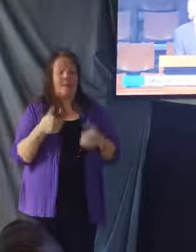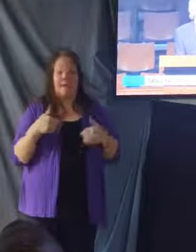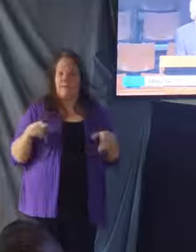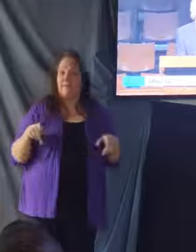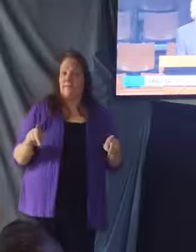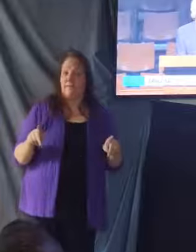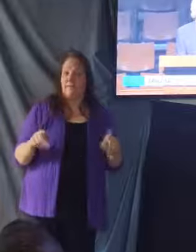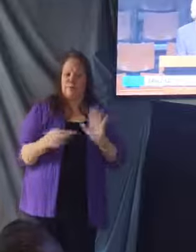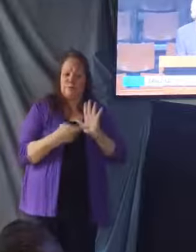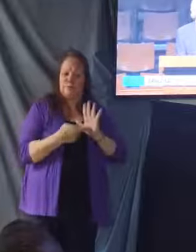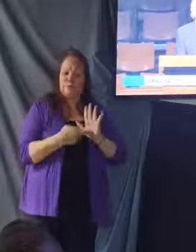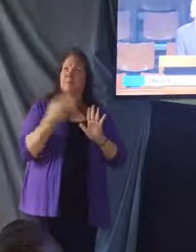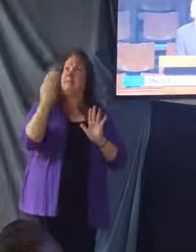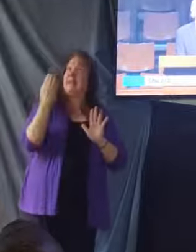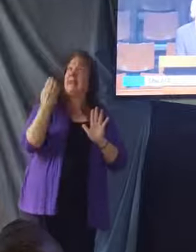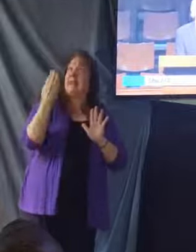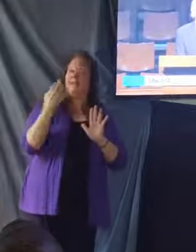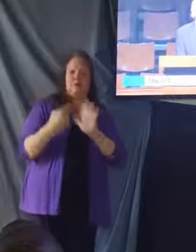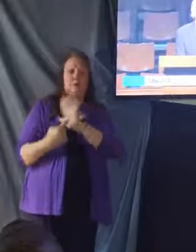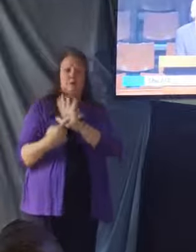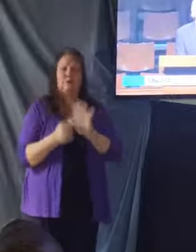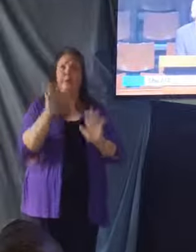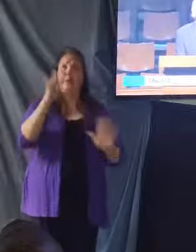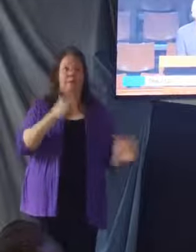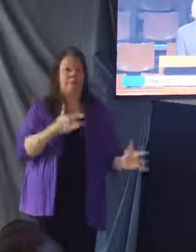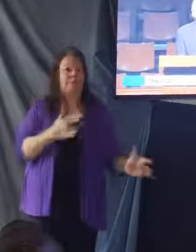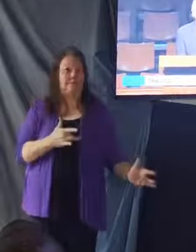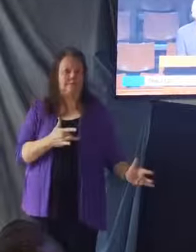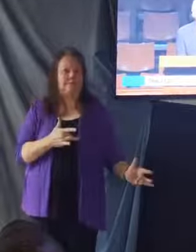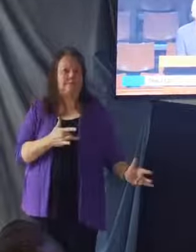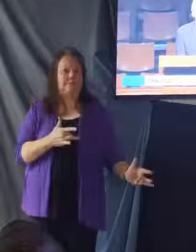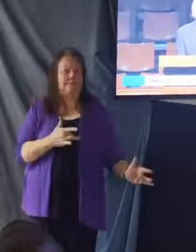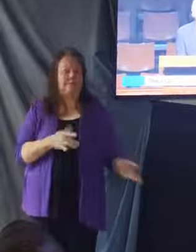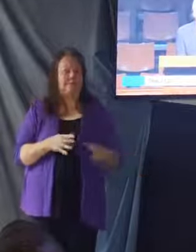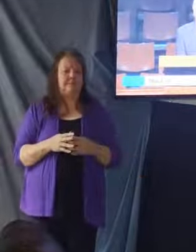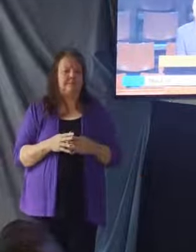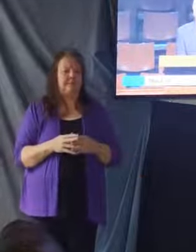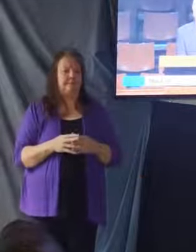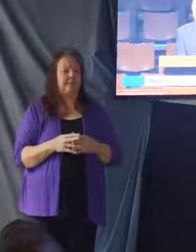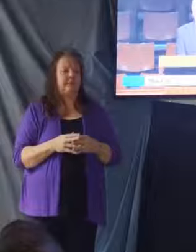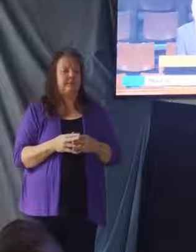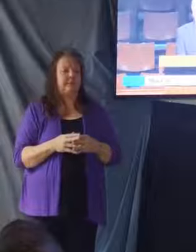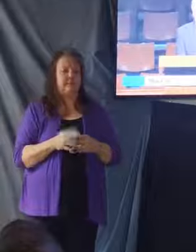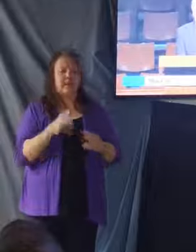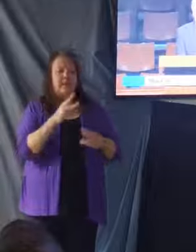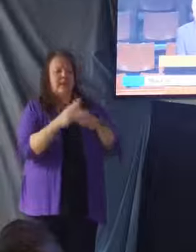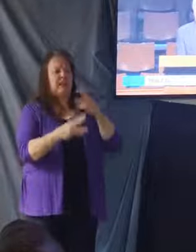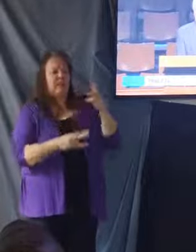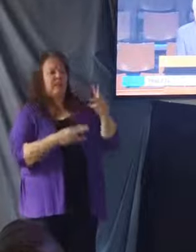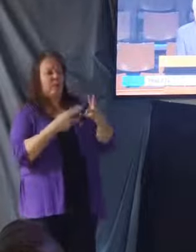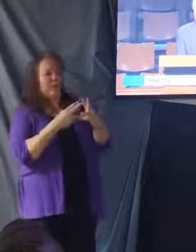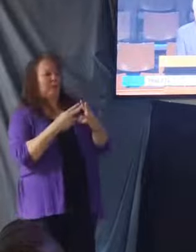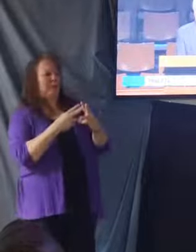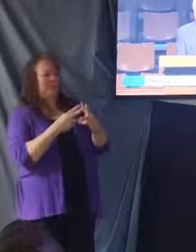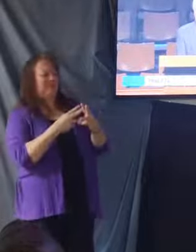to represent Him, manifest His character in a world of